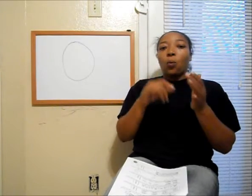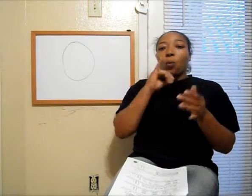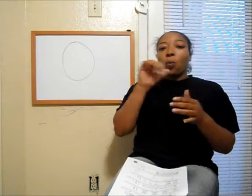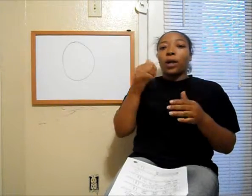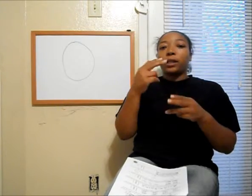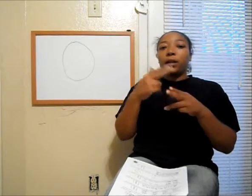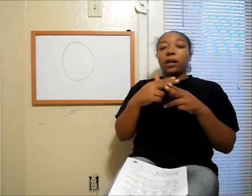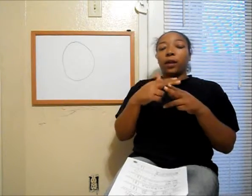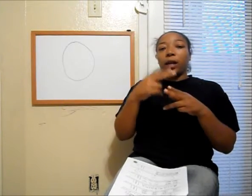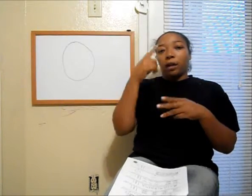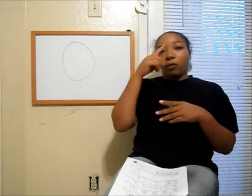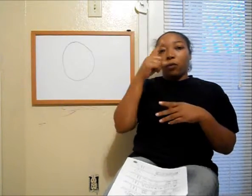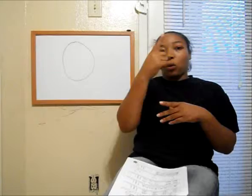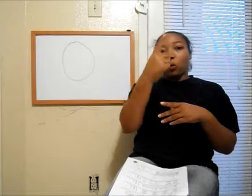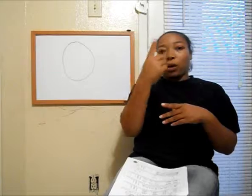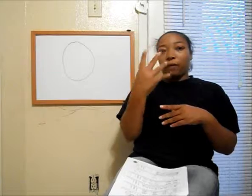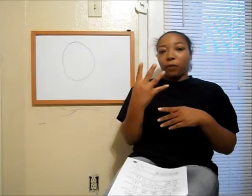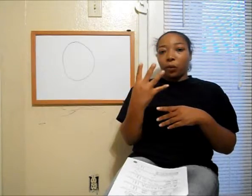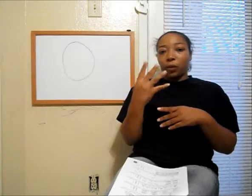What is another name for 1/4?